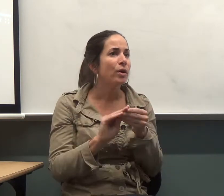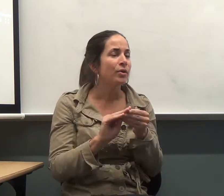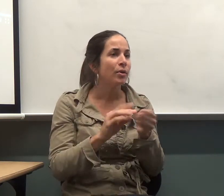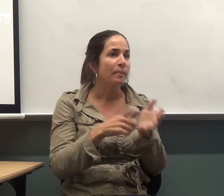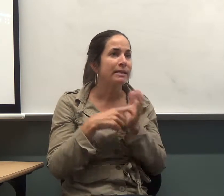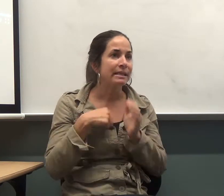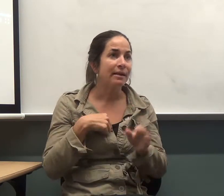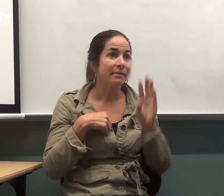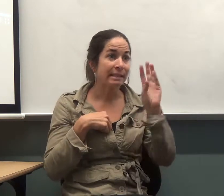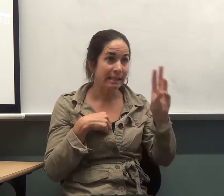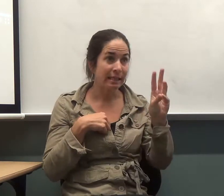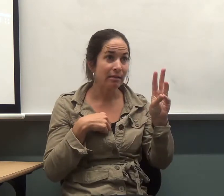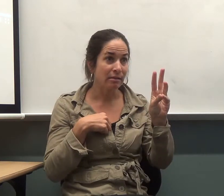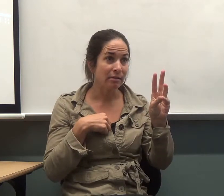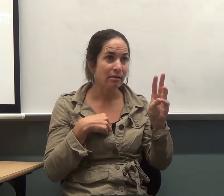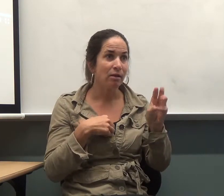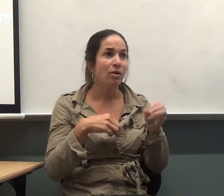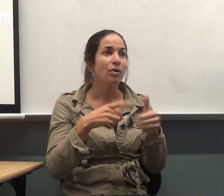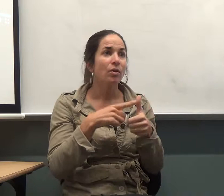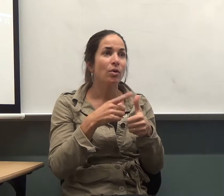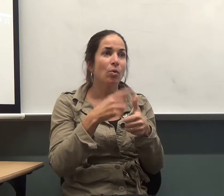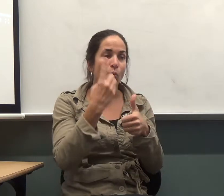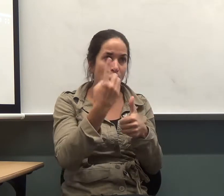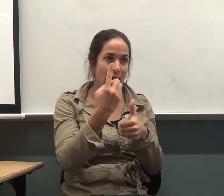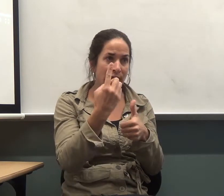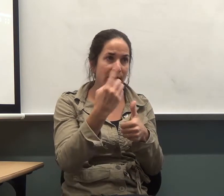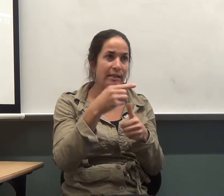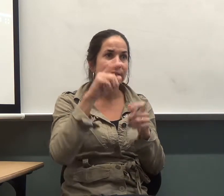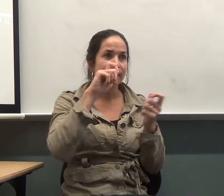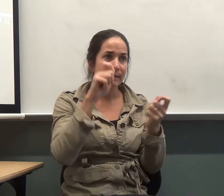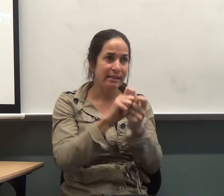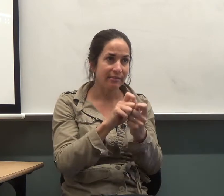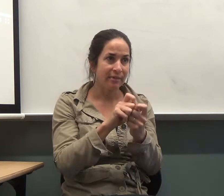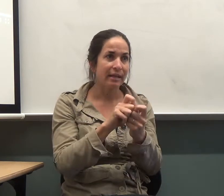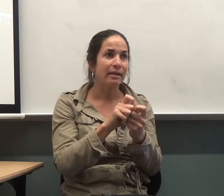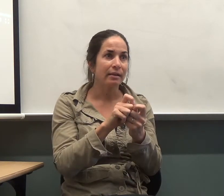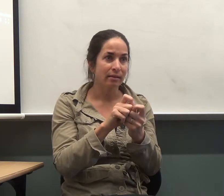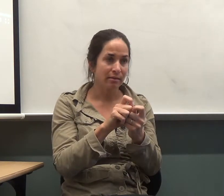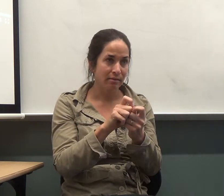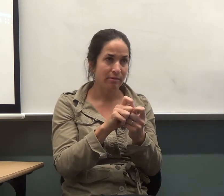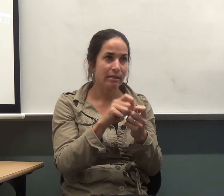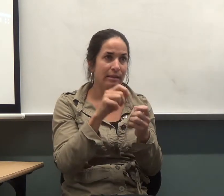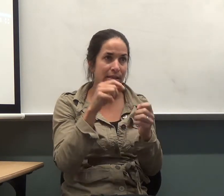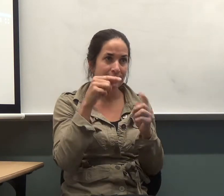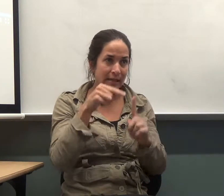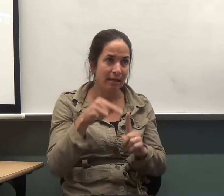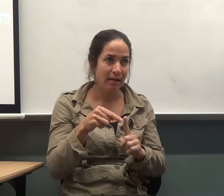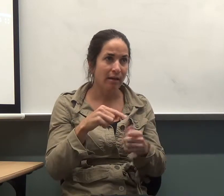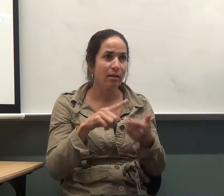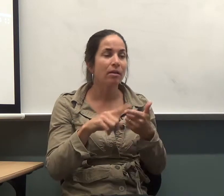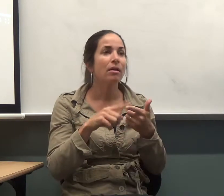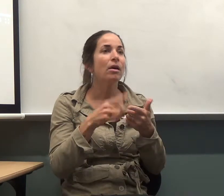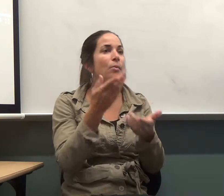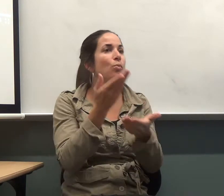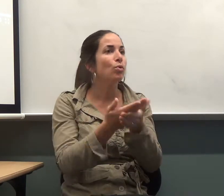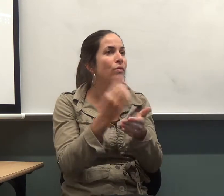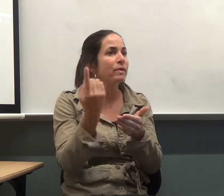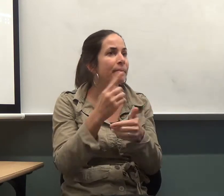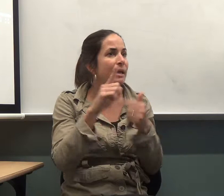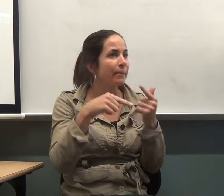got it. So 1 for specific, because you're going to prove or disprove Bigfoot's existence with a specific detail. You're going to prove something about Bigfoot that a lot of people have